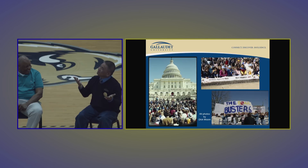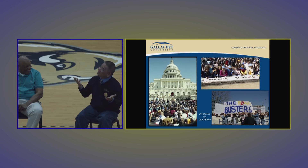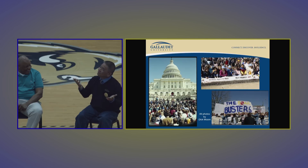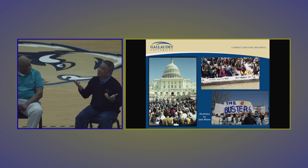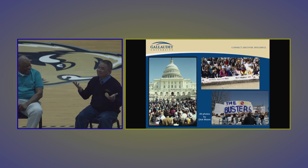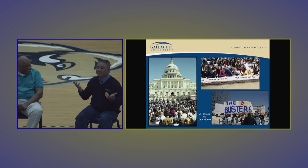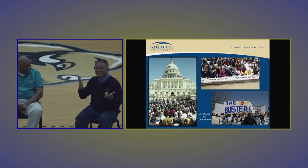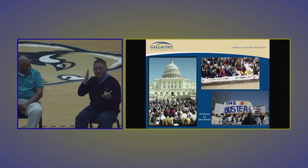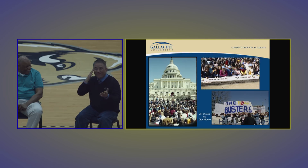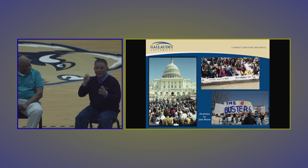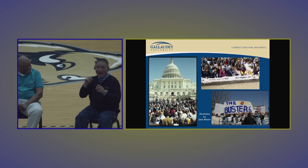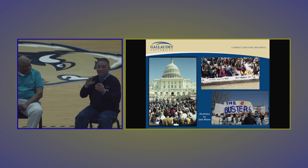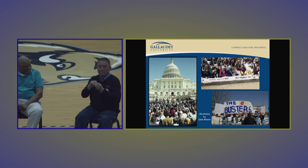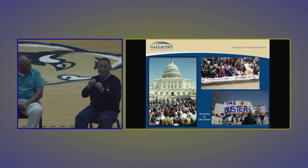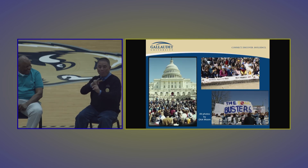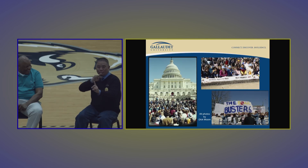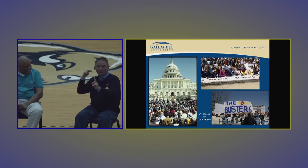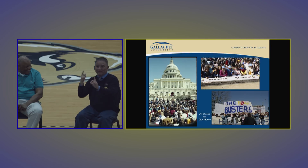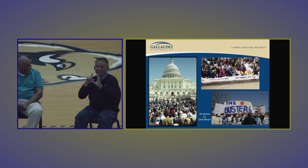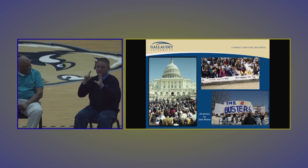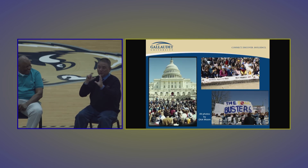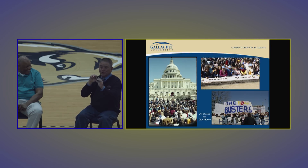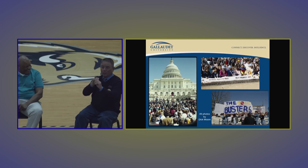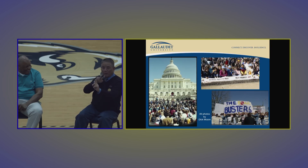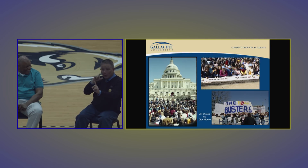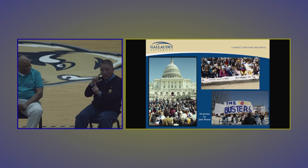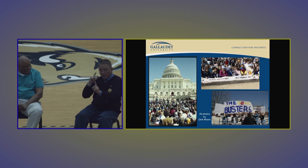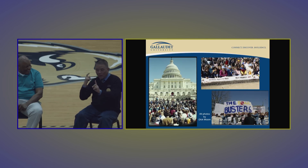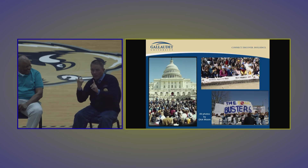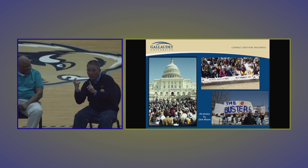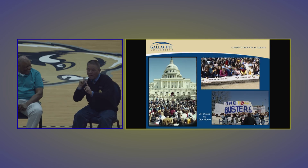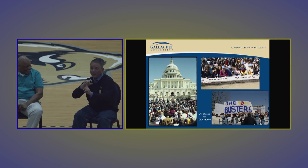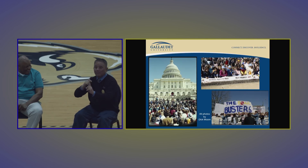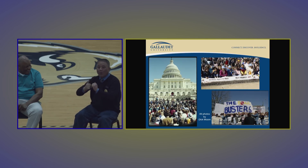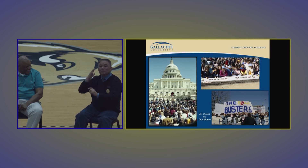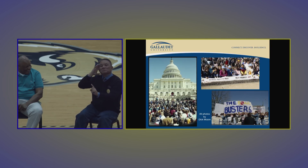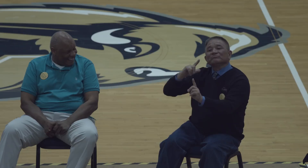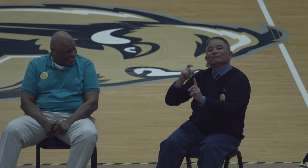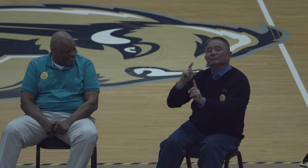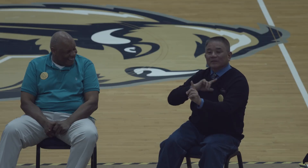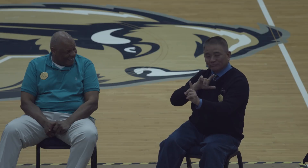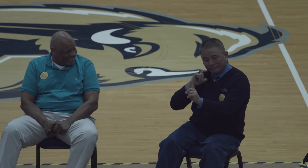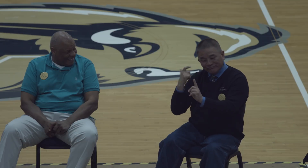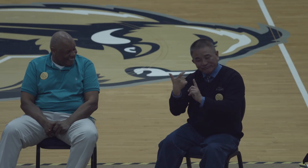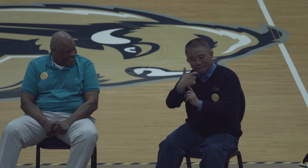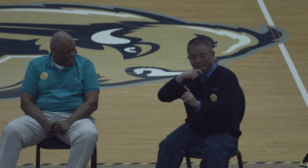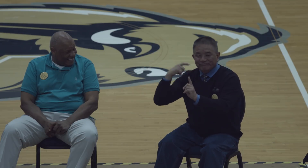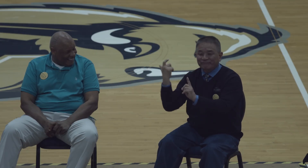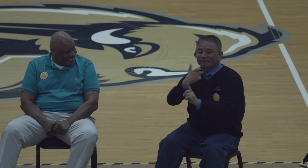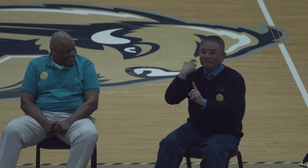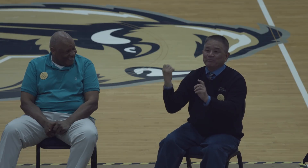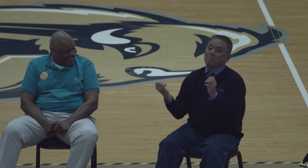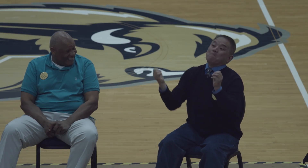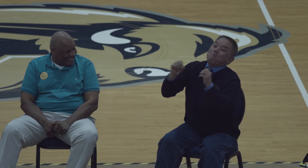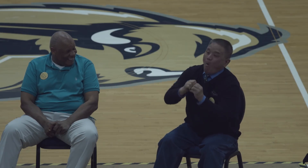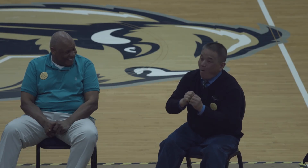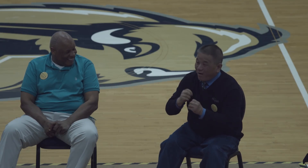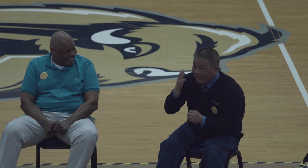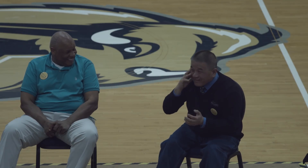just totally naive to the community, I wouldn't have gotten the best perspective shots. Being deaf gave me a vantage to